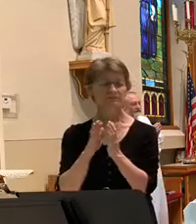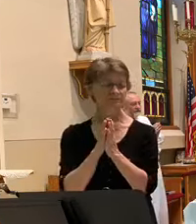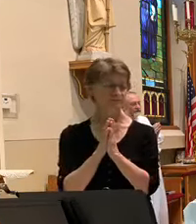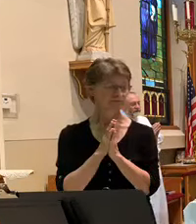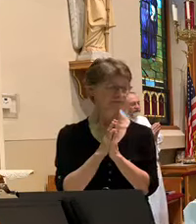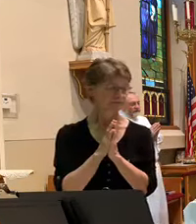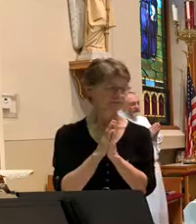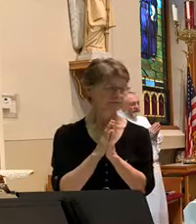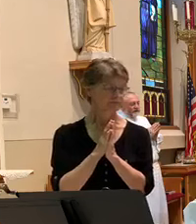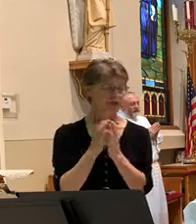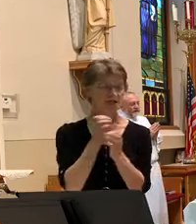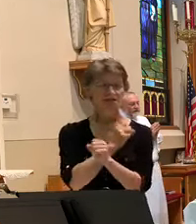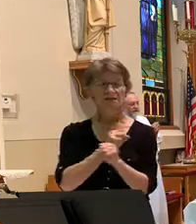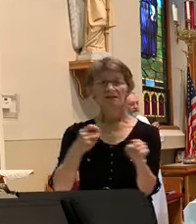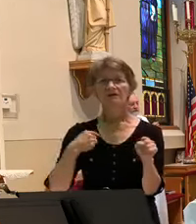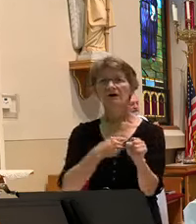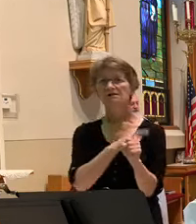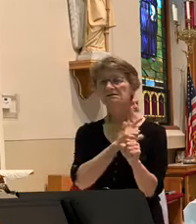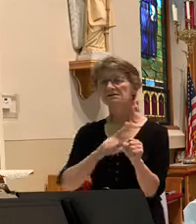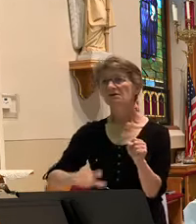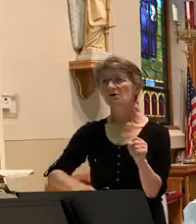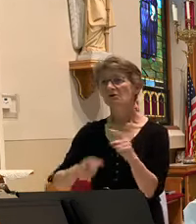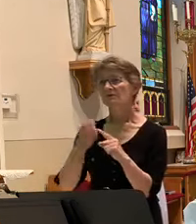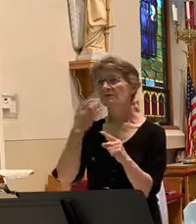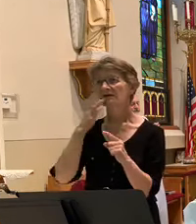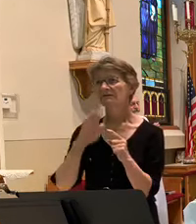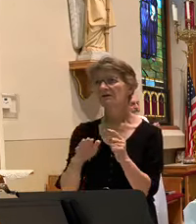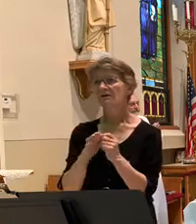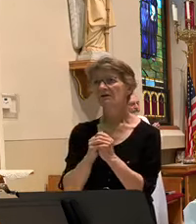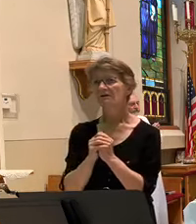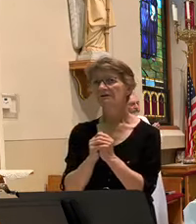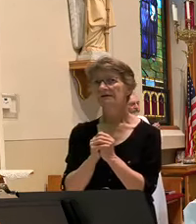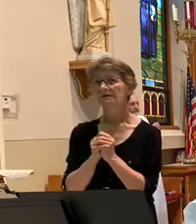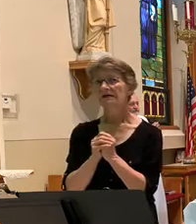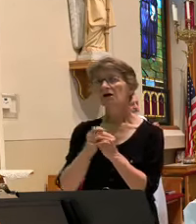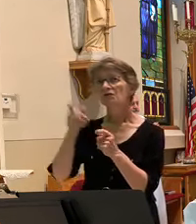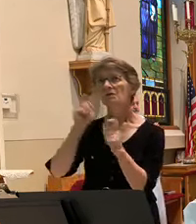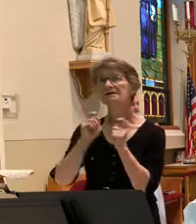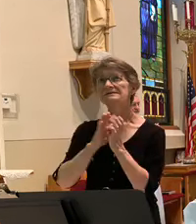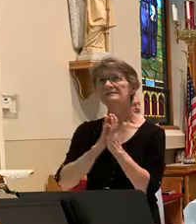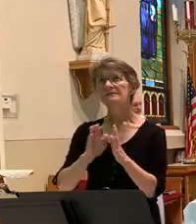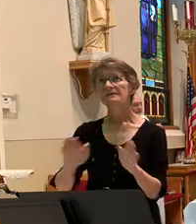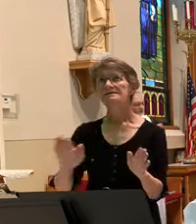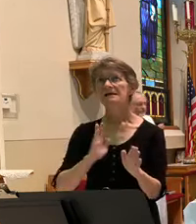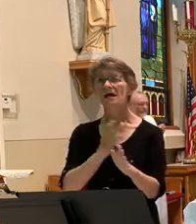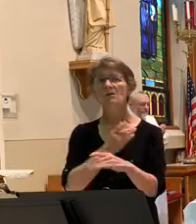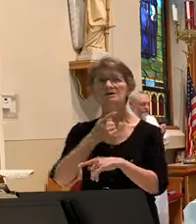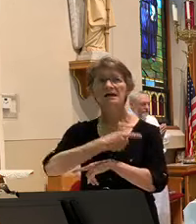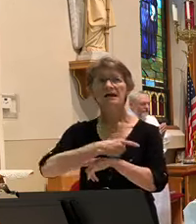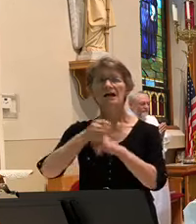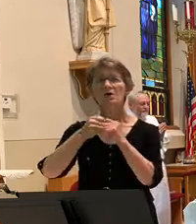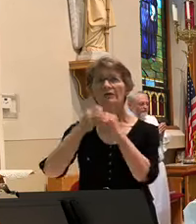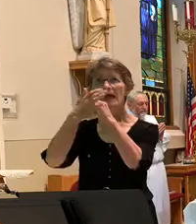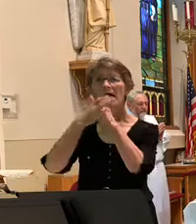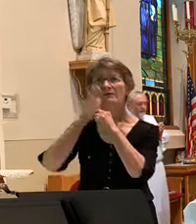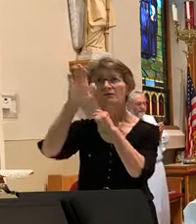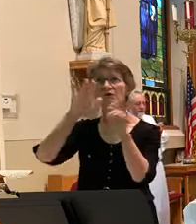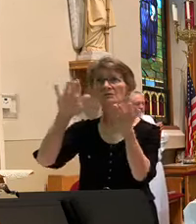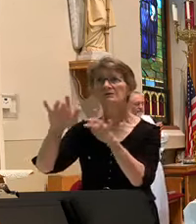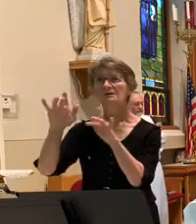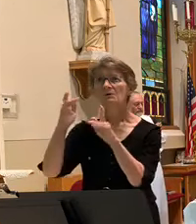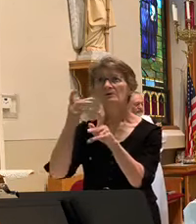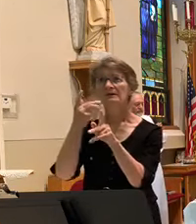evil. Deliver us, Lord, we pray, from every evil. Graciously grant peace in our days, that by the help of your mercy we